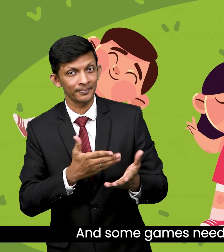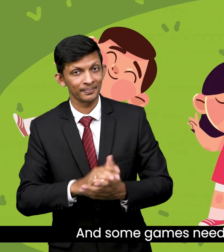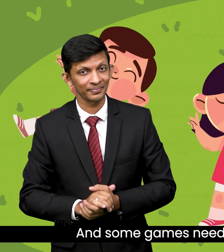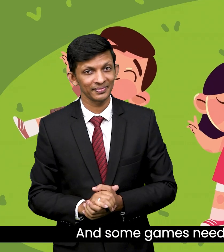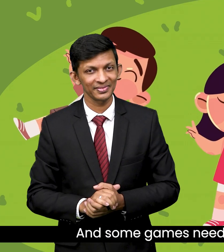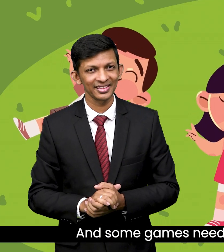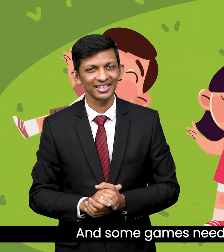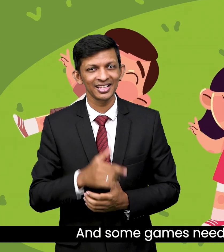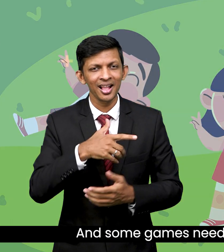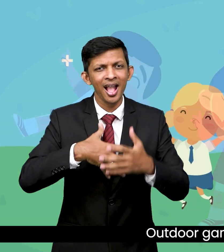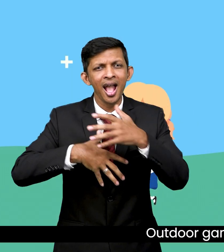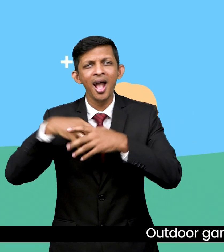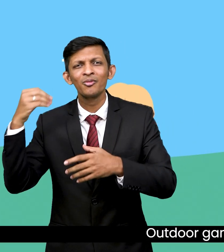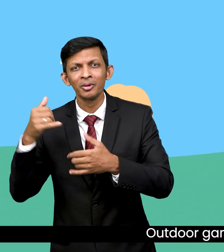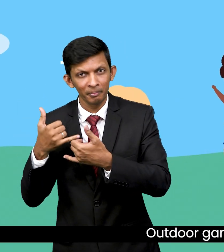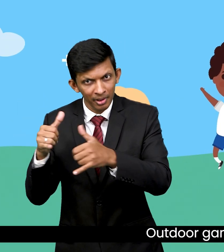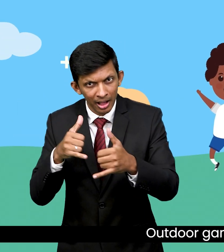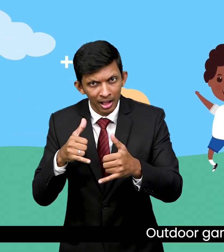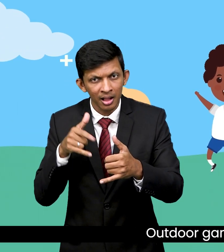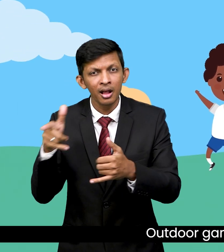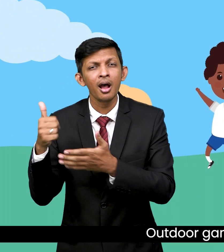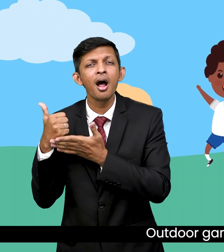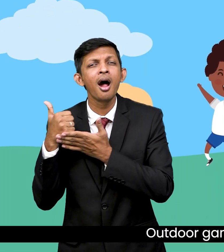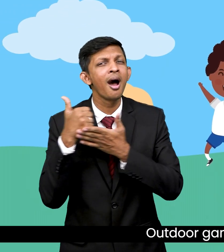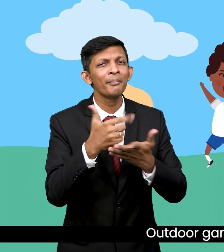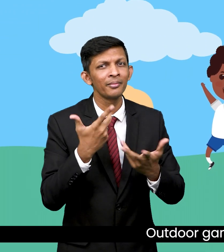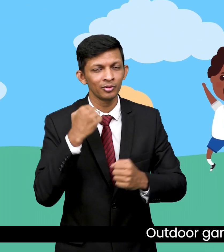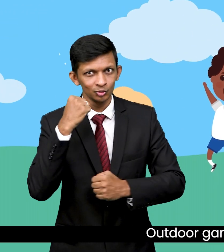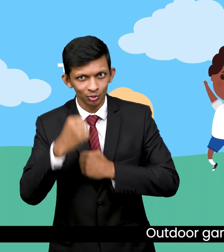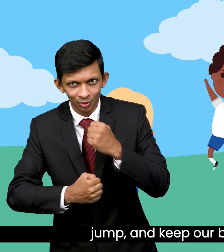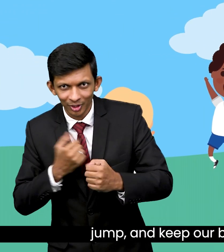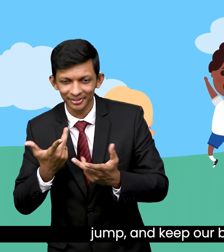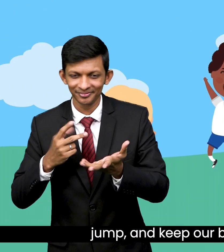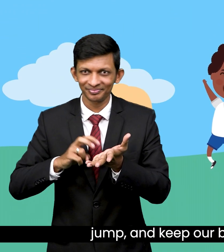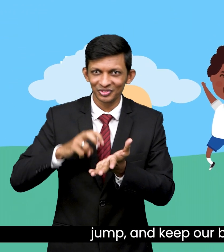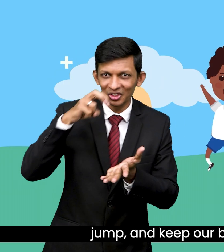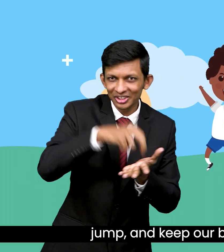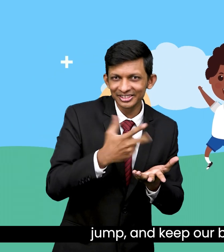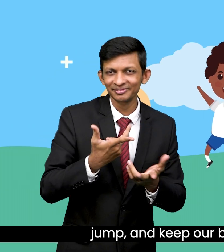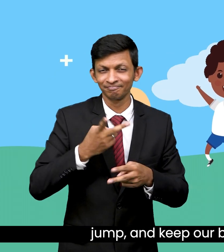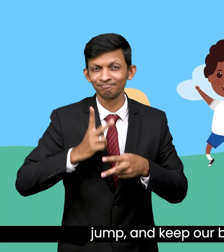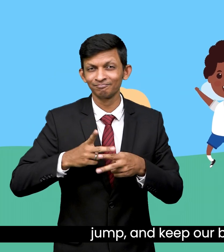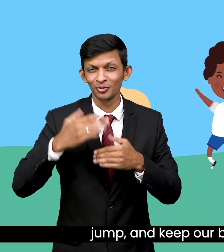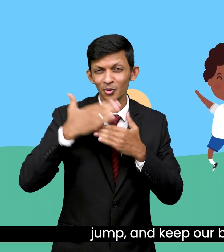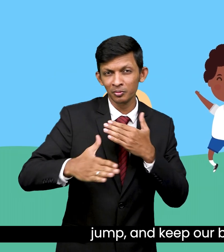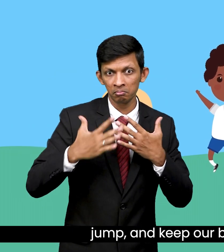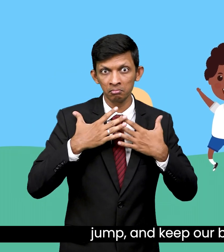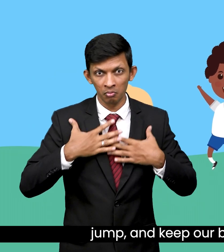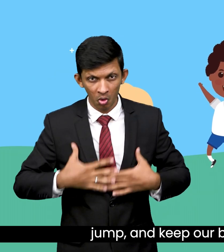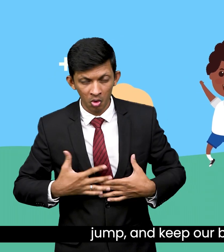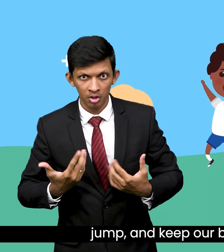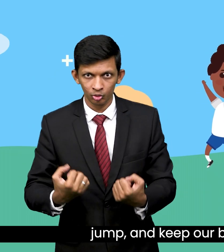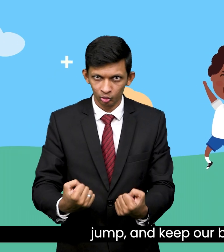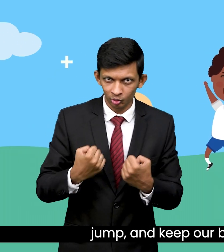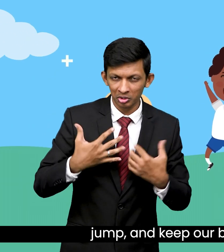friends. Outdoor games help us run, jump, and keep our bodies